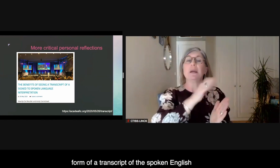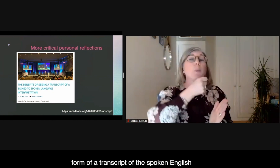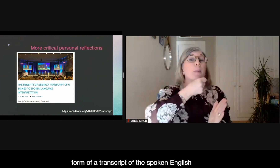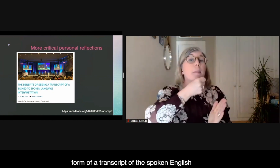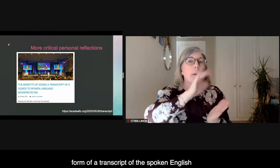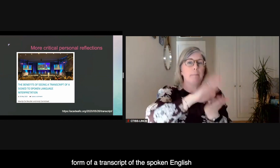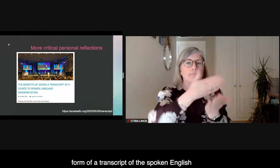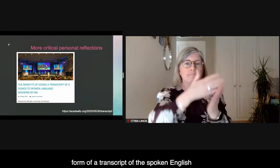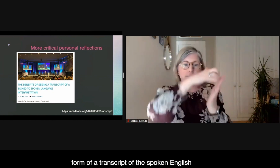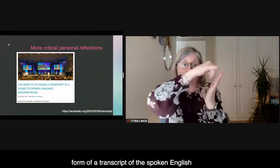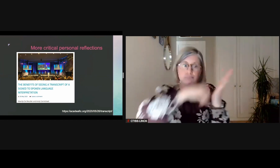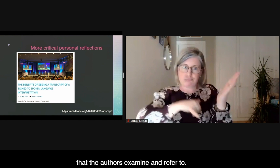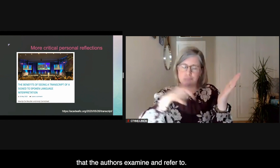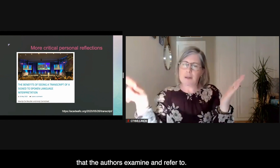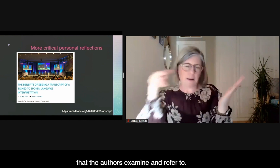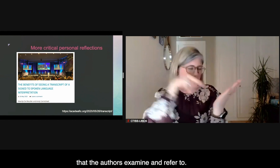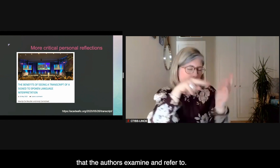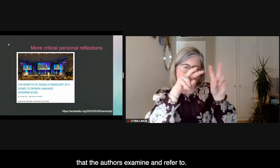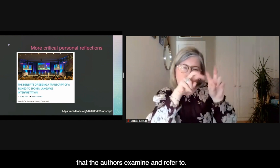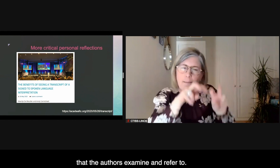the authors examine and refer to.